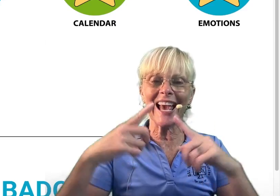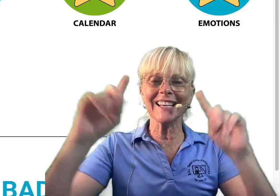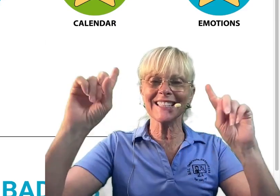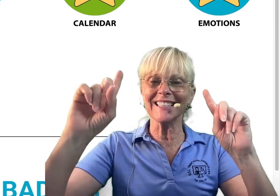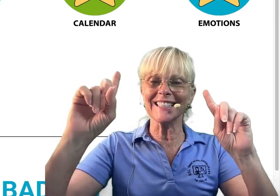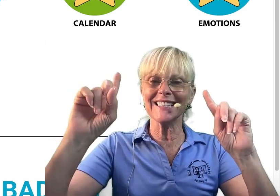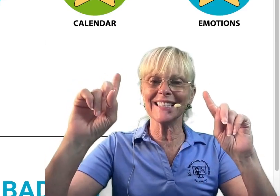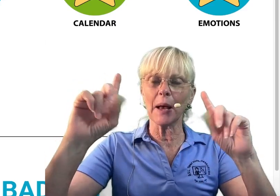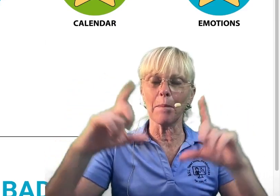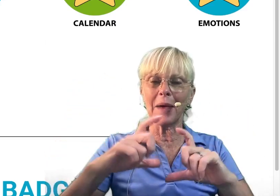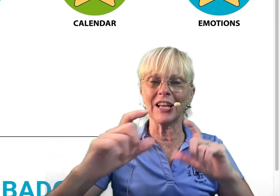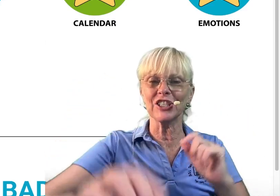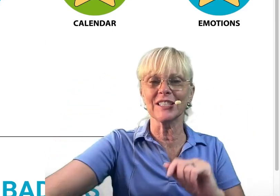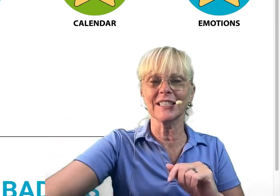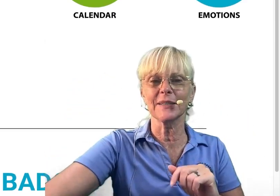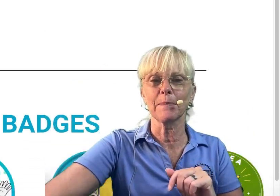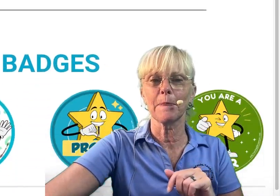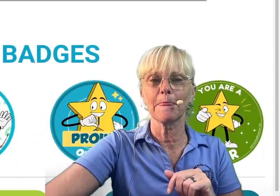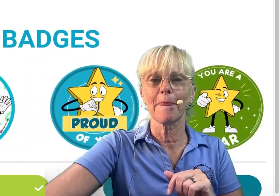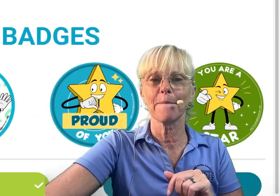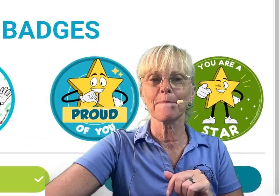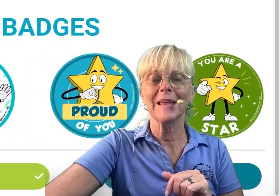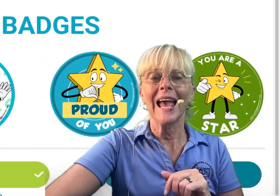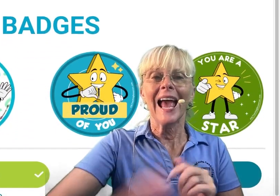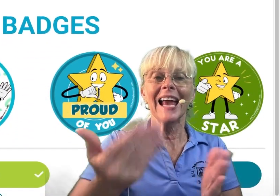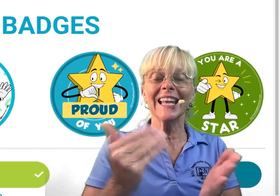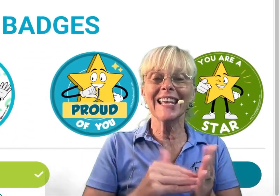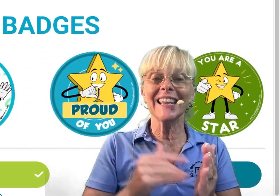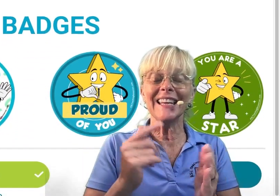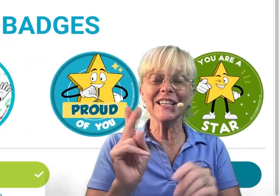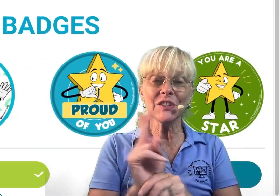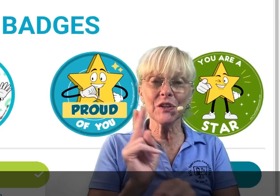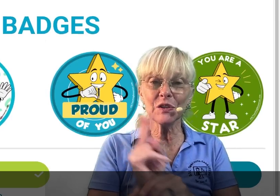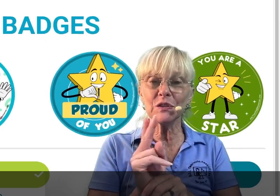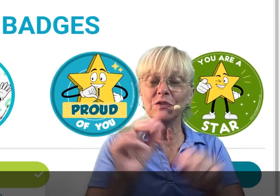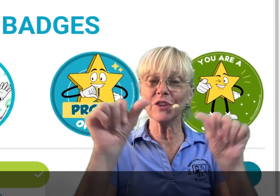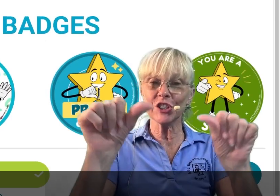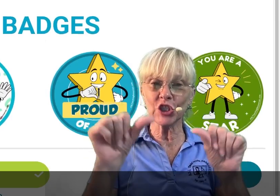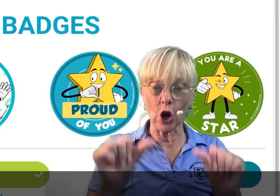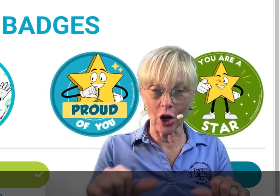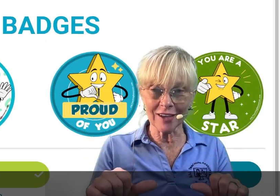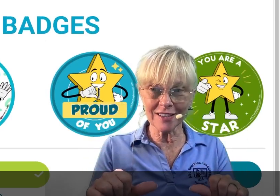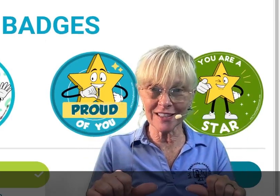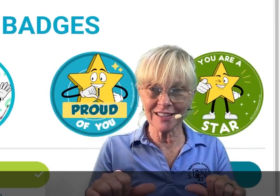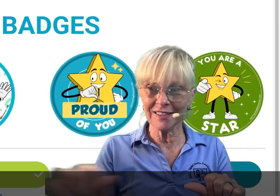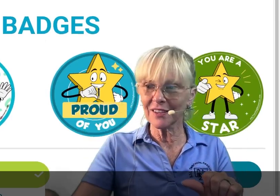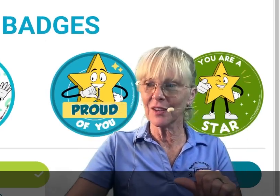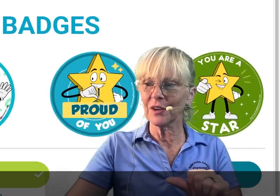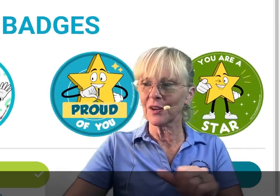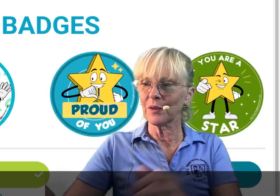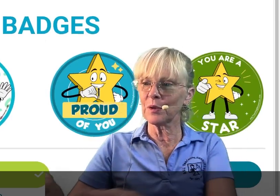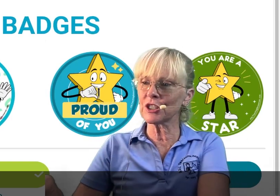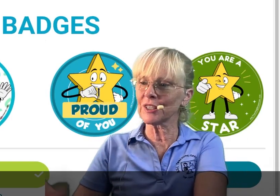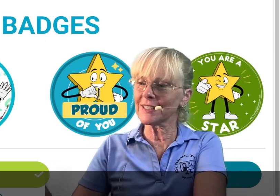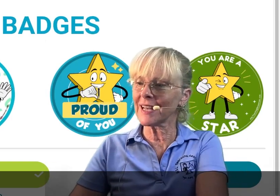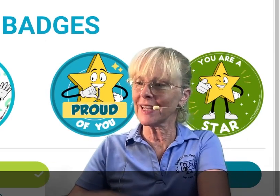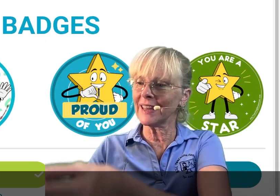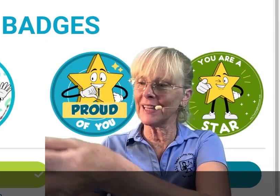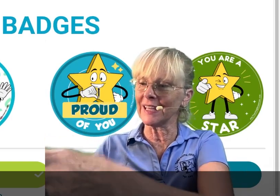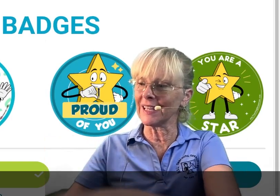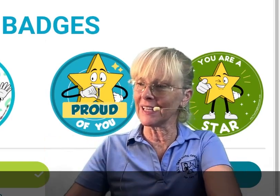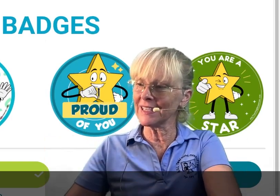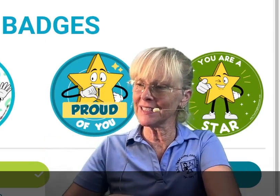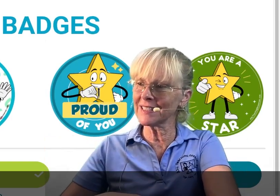to the excellence badges. And again, these are used for the chart, which looks